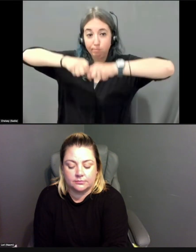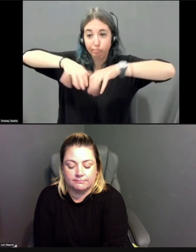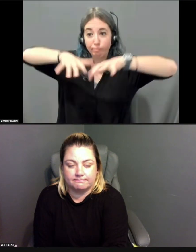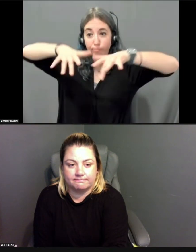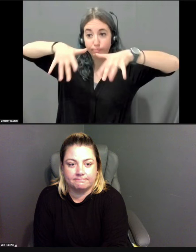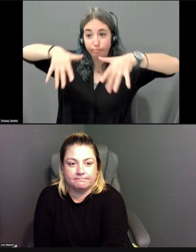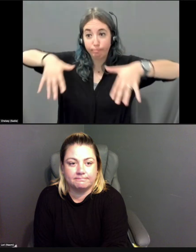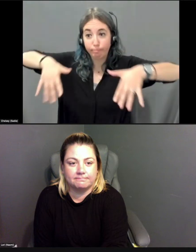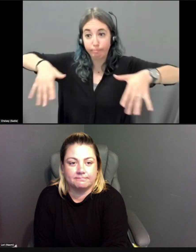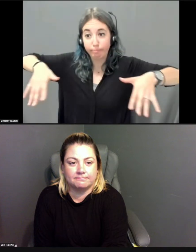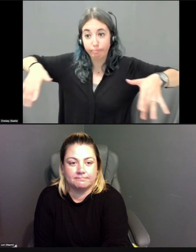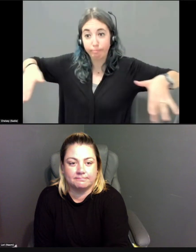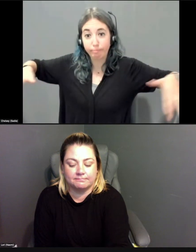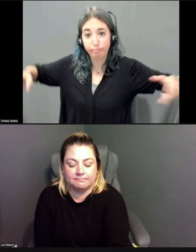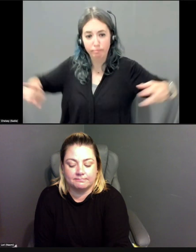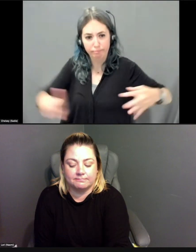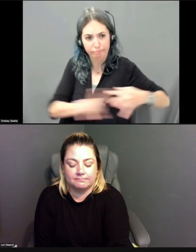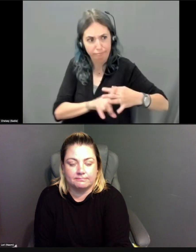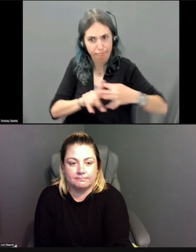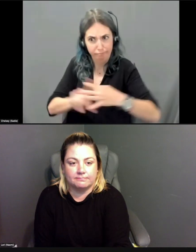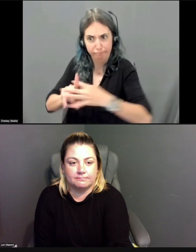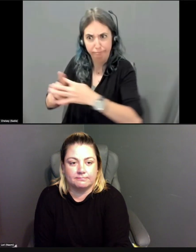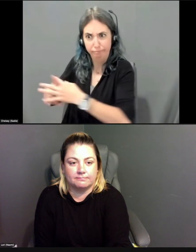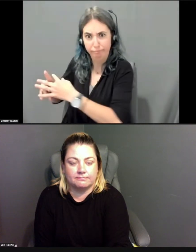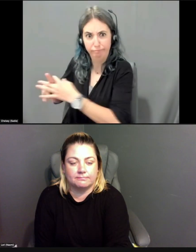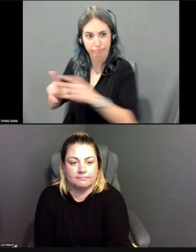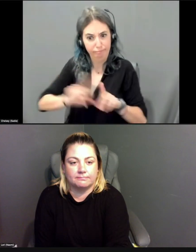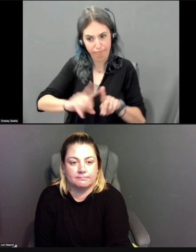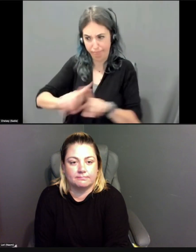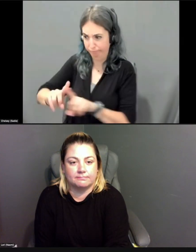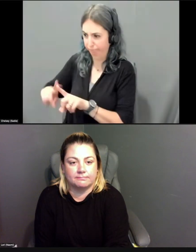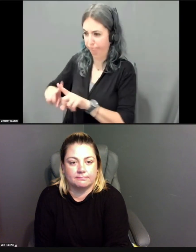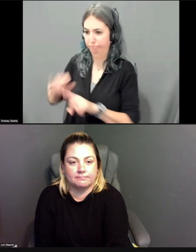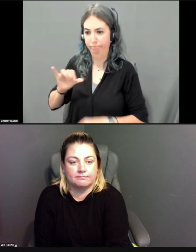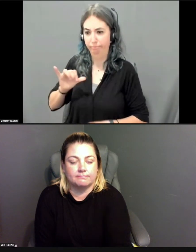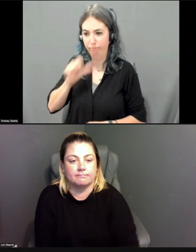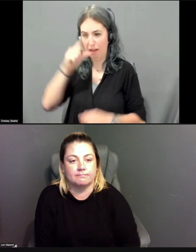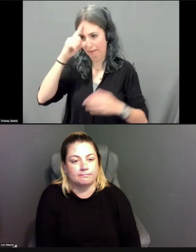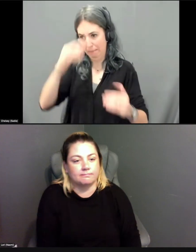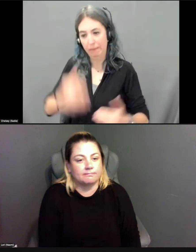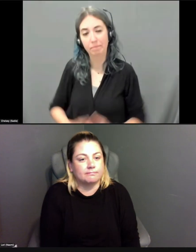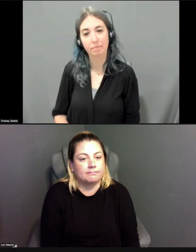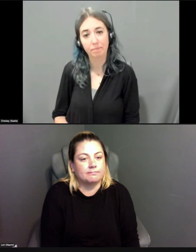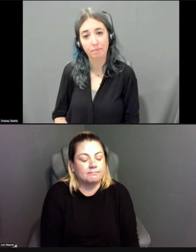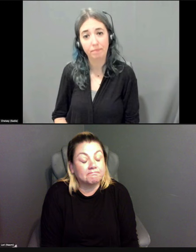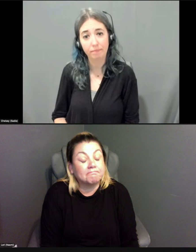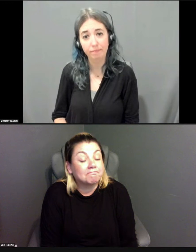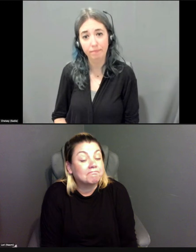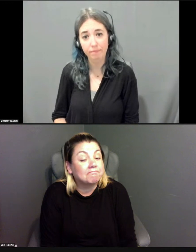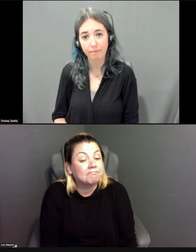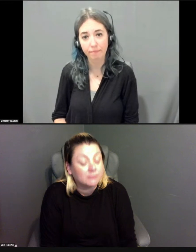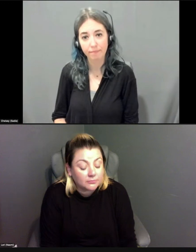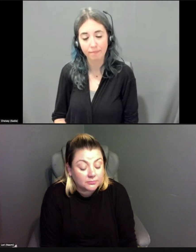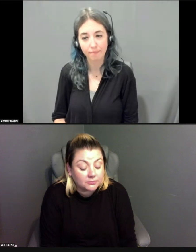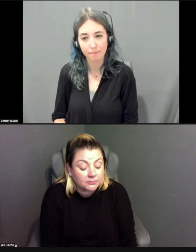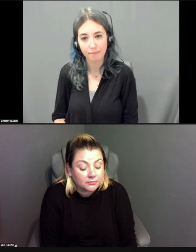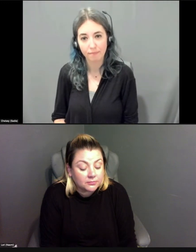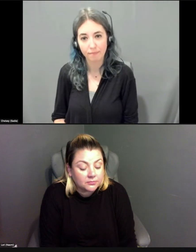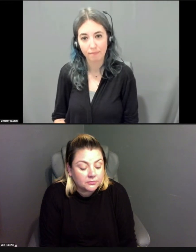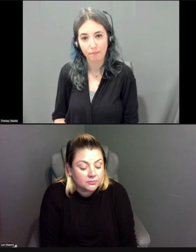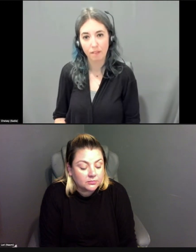Yeah, absolutely, that is true. And it's interesting. I think that one of the things